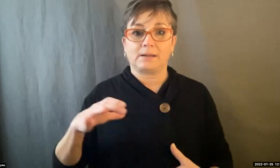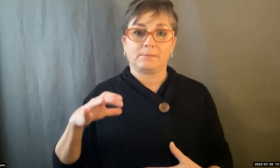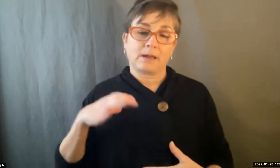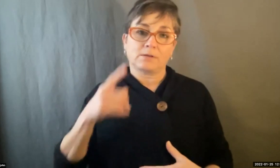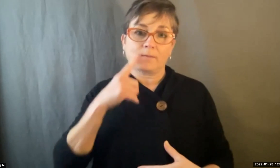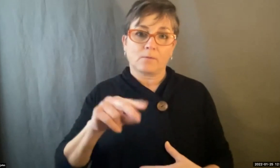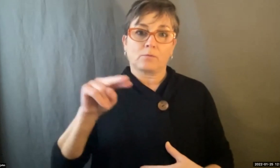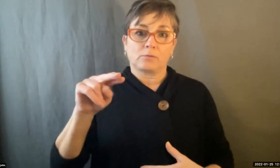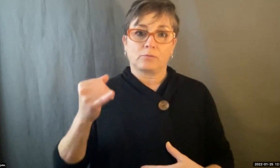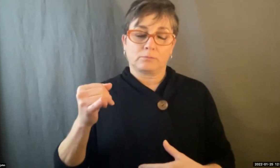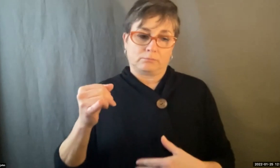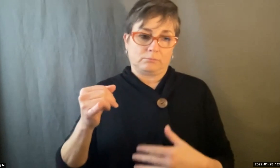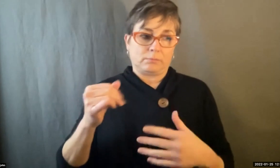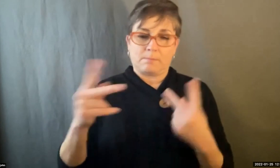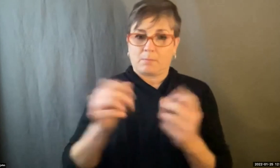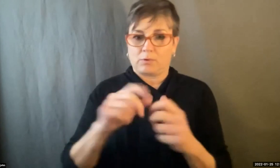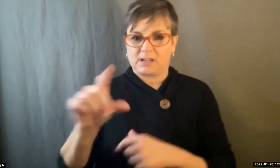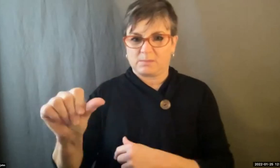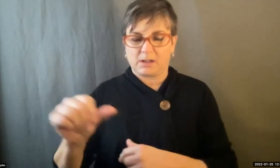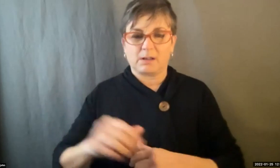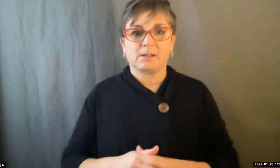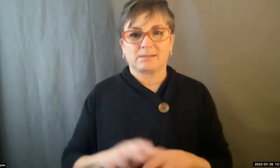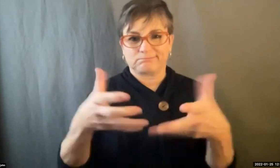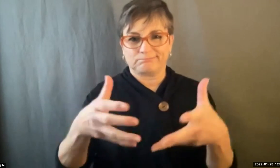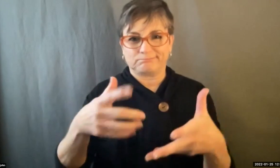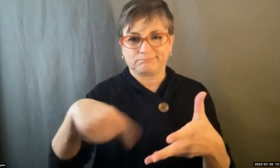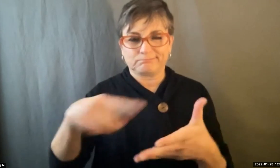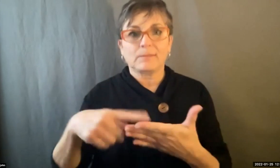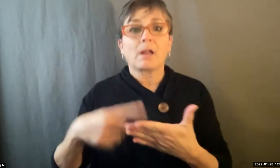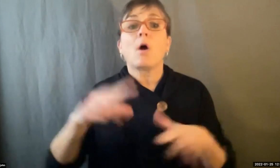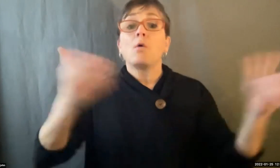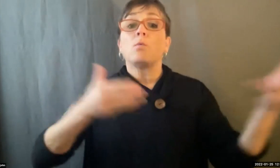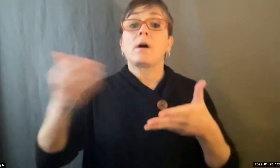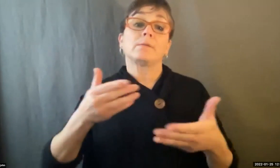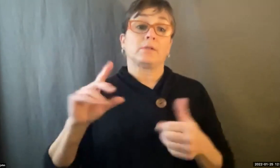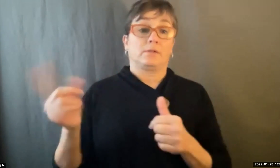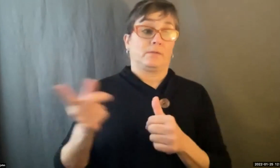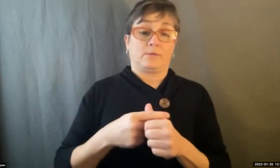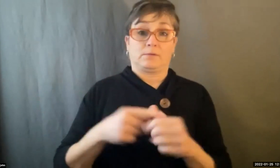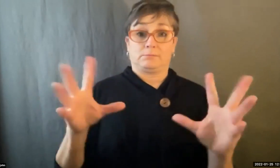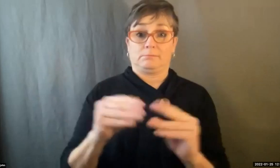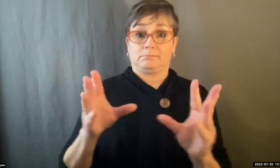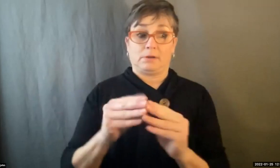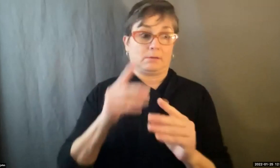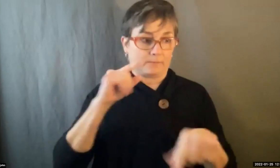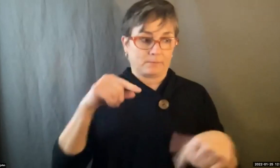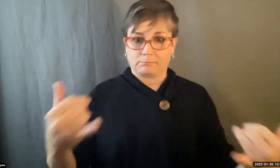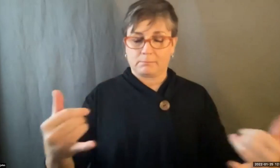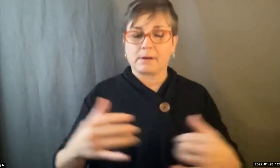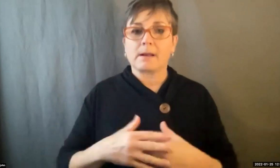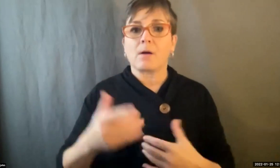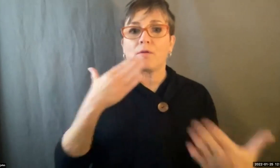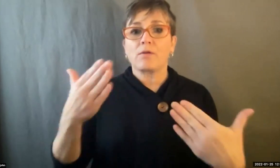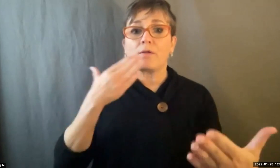like to welcome you to the first 2022 session of the New Jersey Legislative Disability Caucus. I'd like to thank the